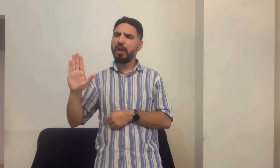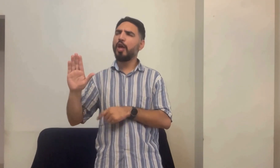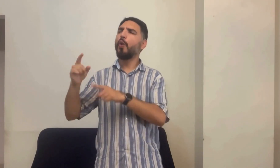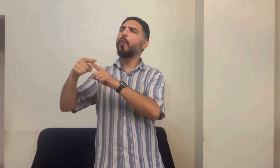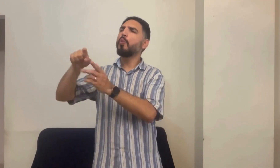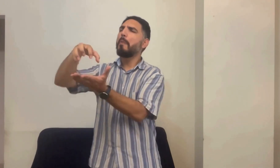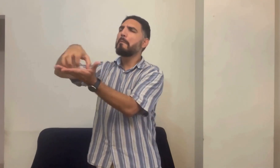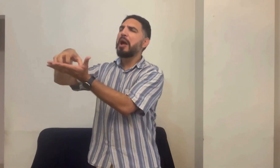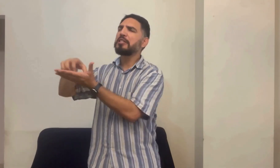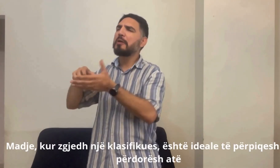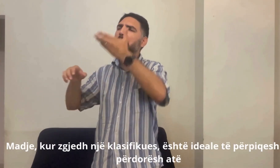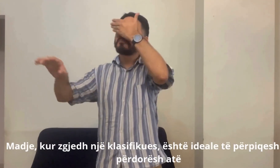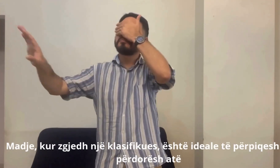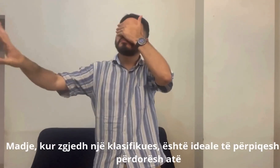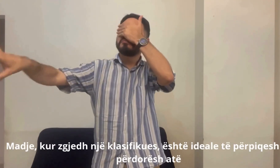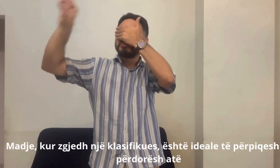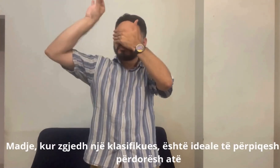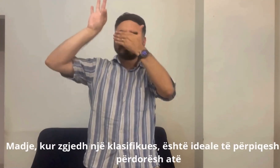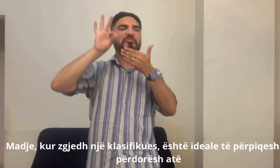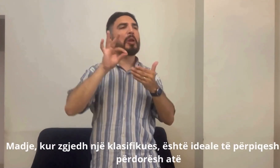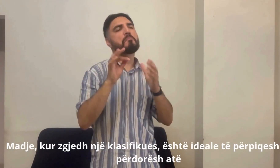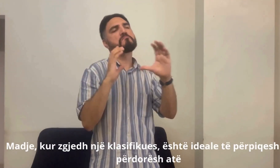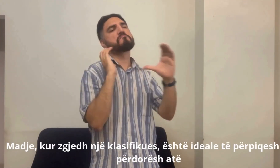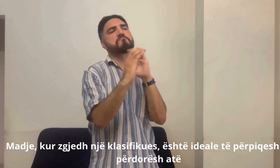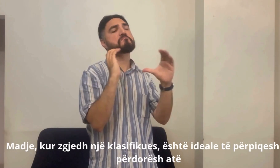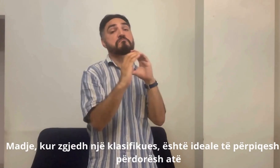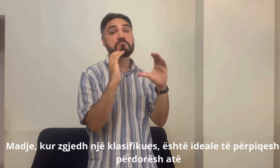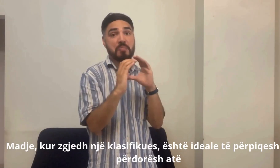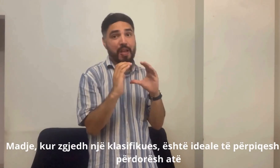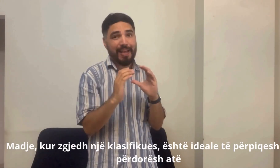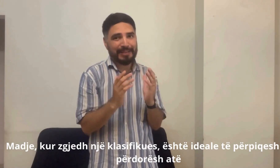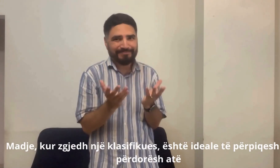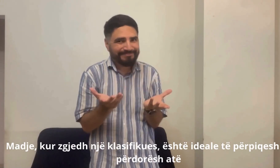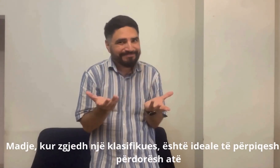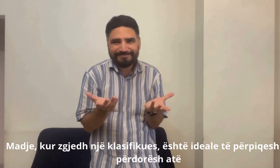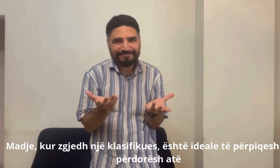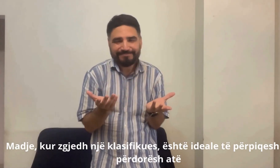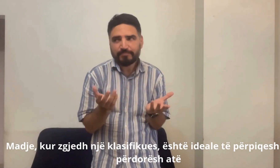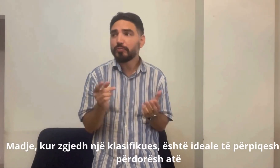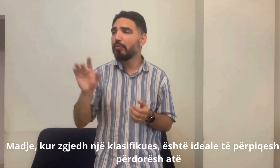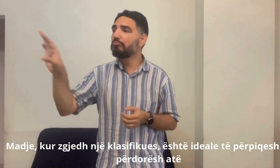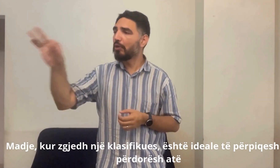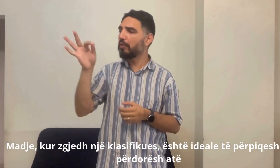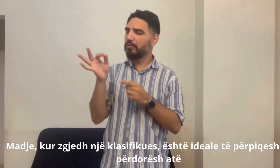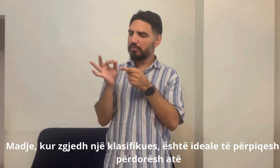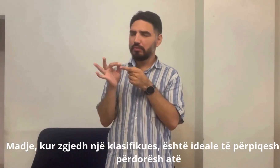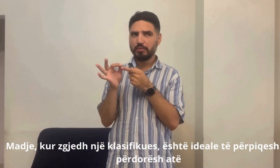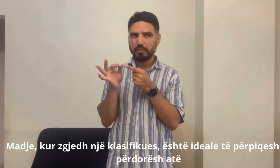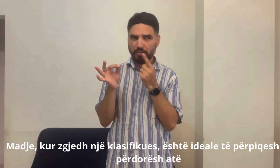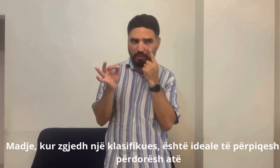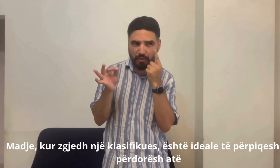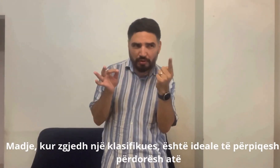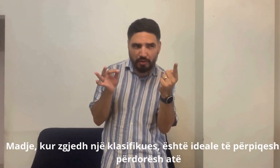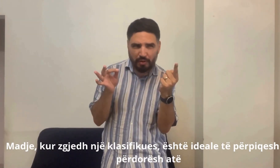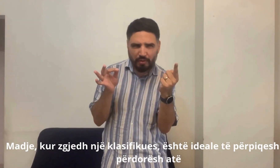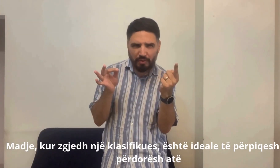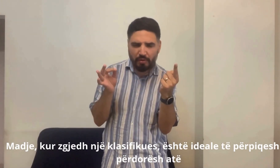I don't just pick one at random. I take on from another culture, compare